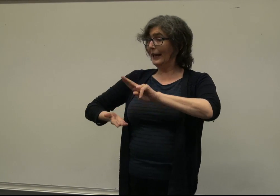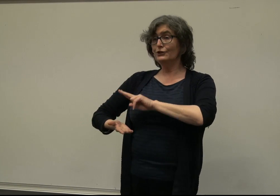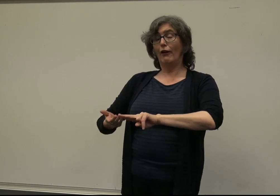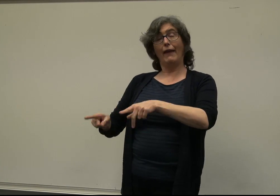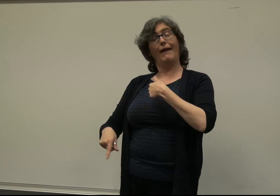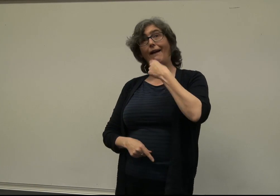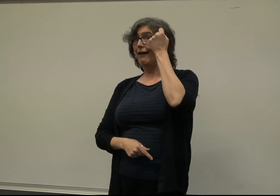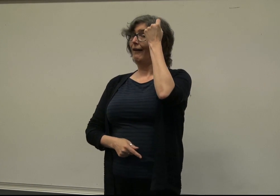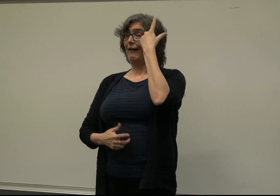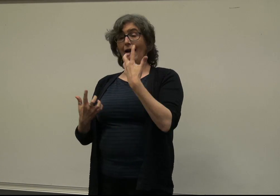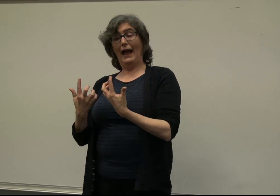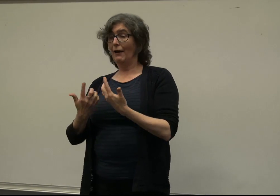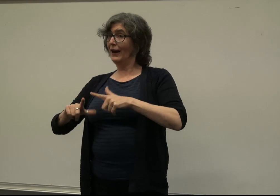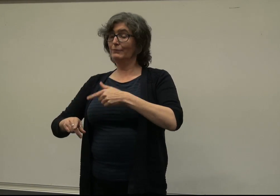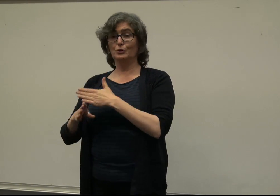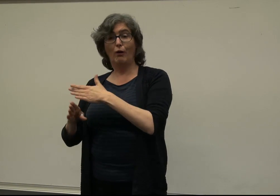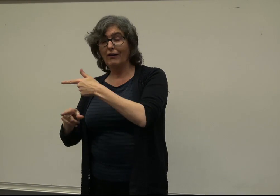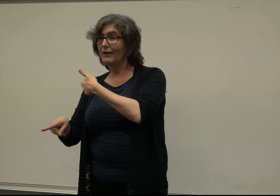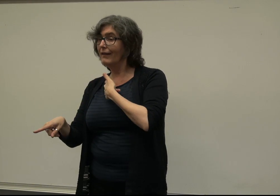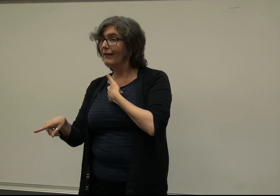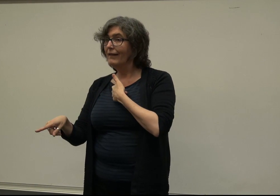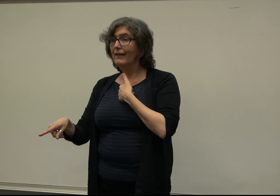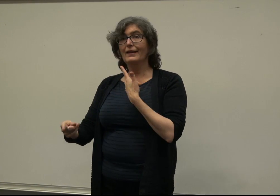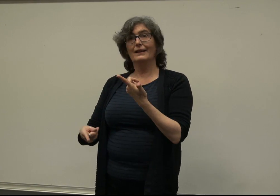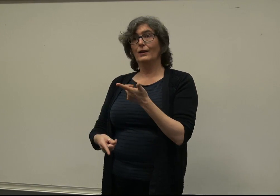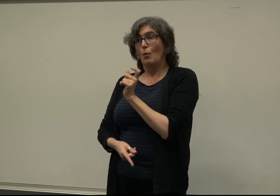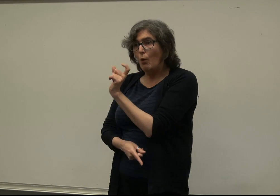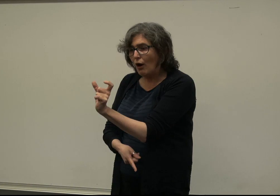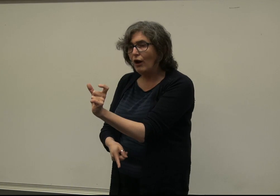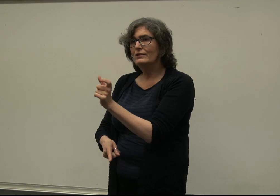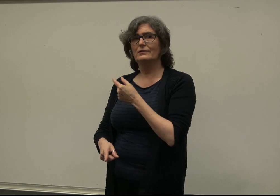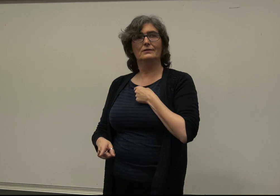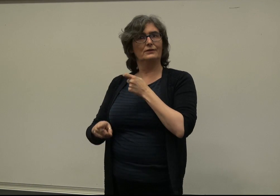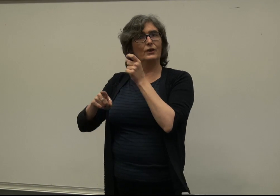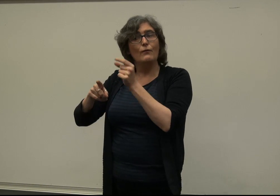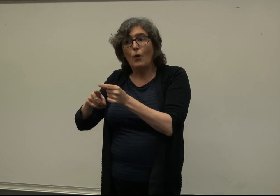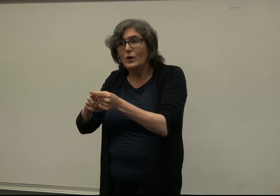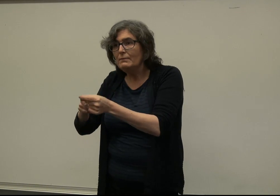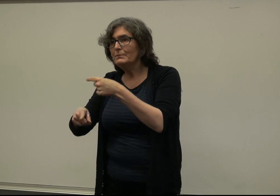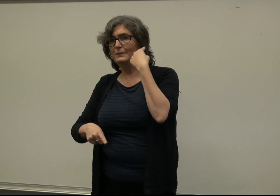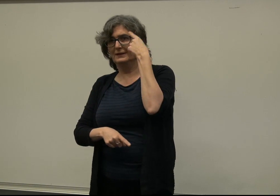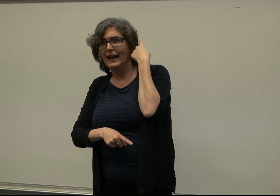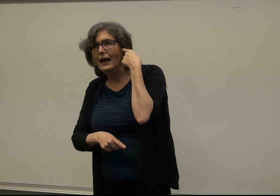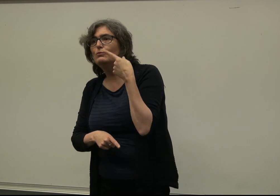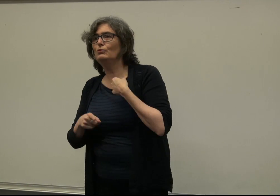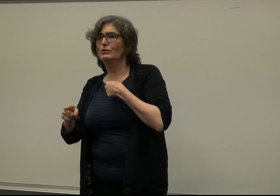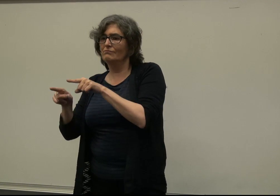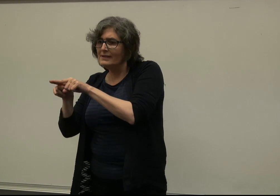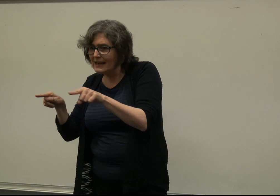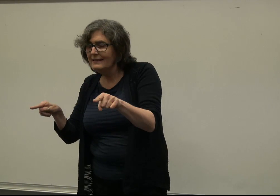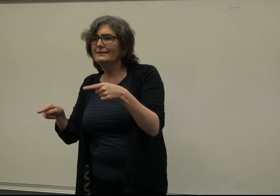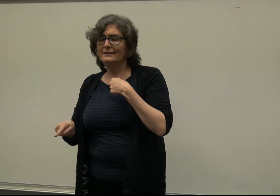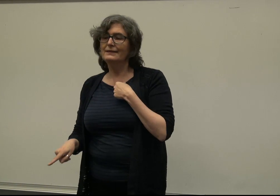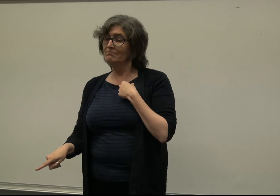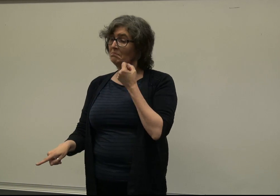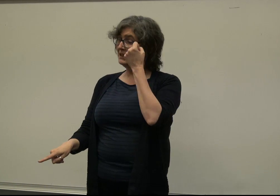language works at the level of sounds, at the level of words, and at the level of sentences.